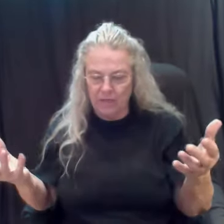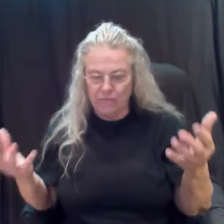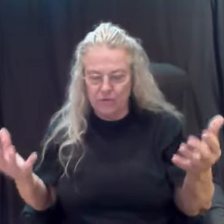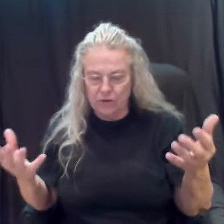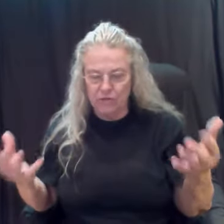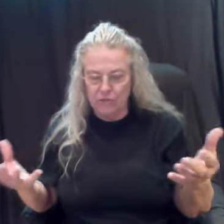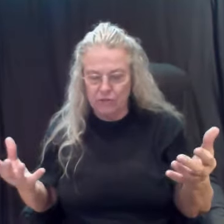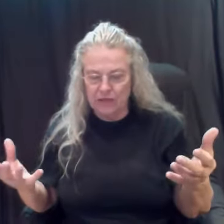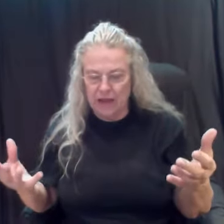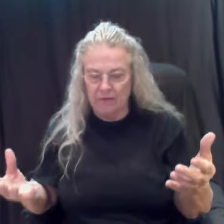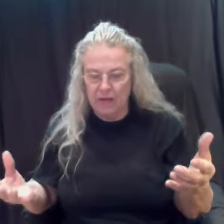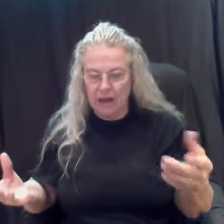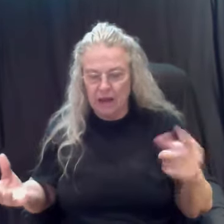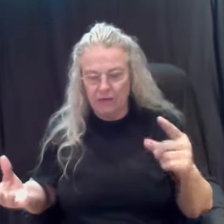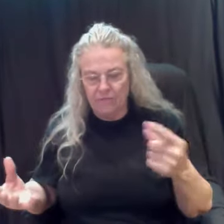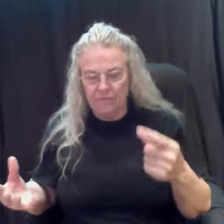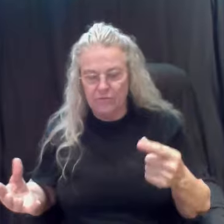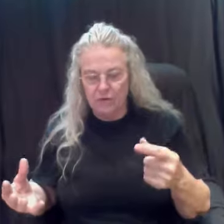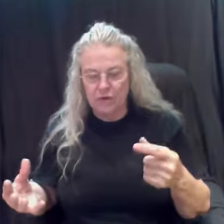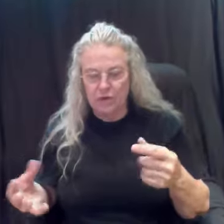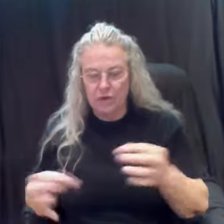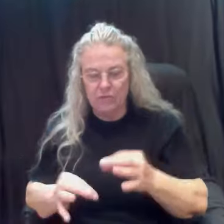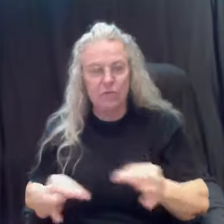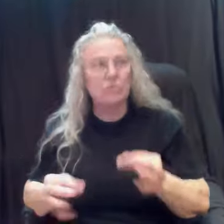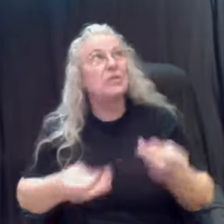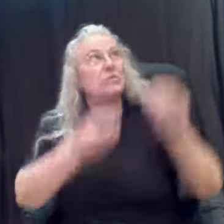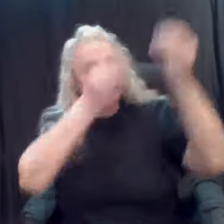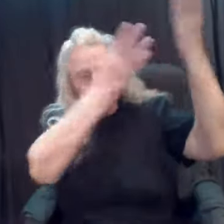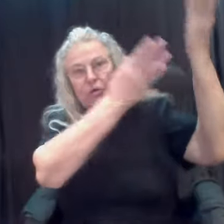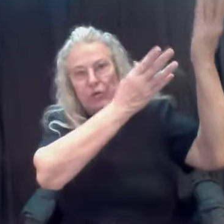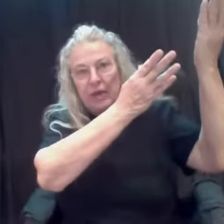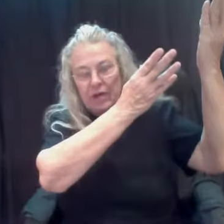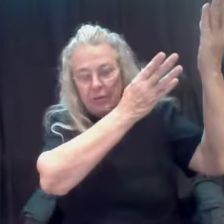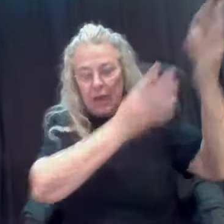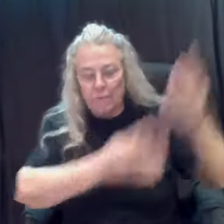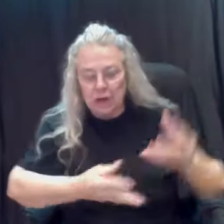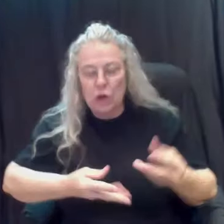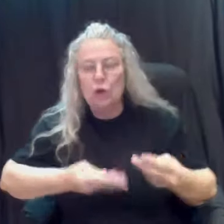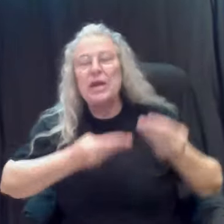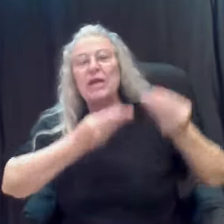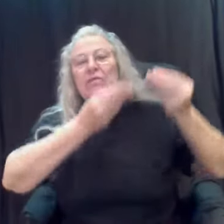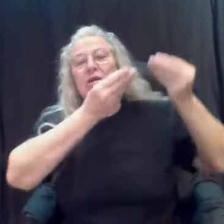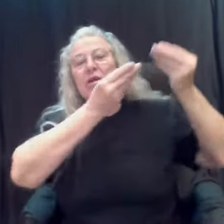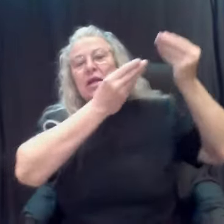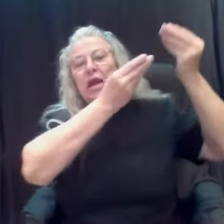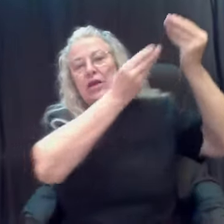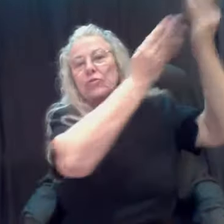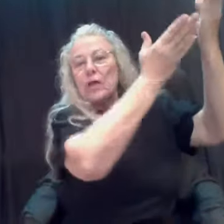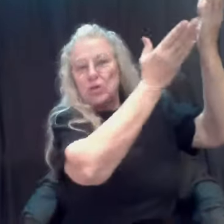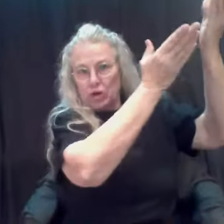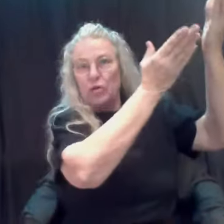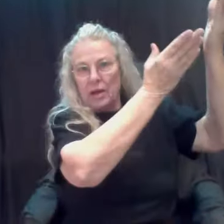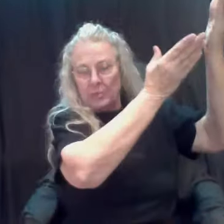first fruits give, and first fruits, and you're giving them, but you give it in a directional up to